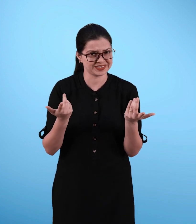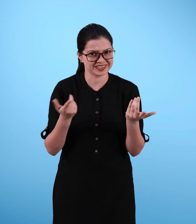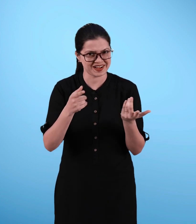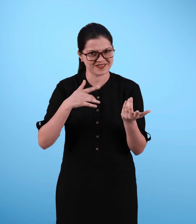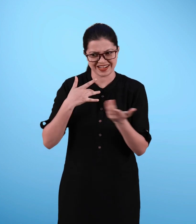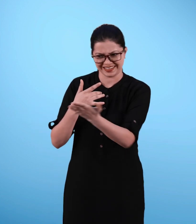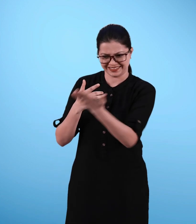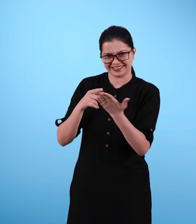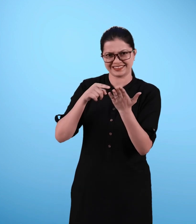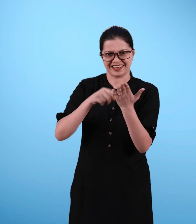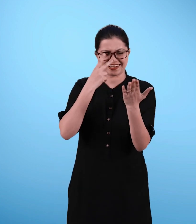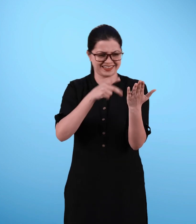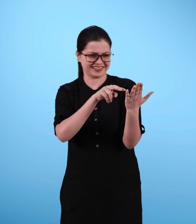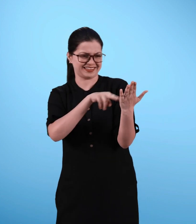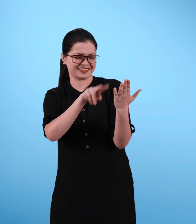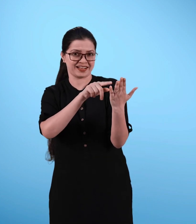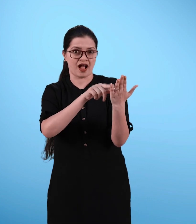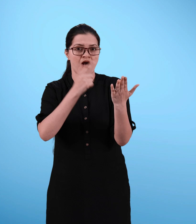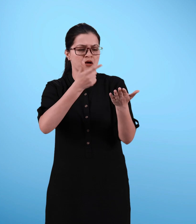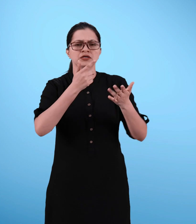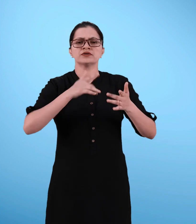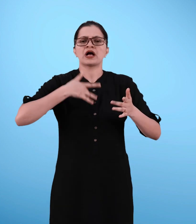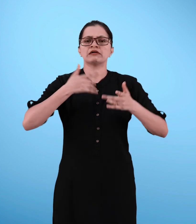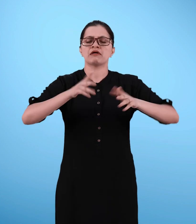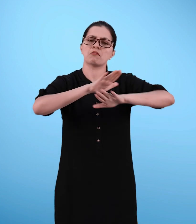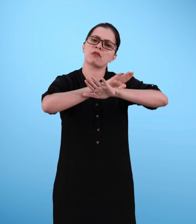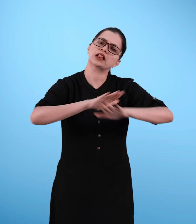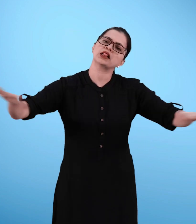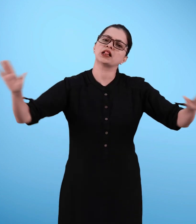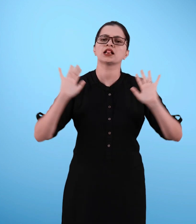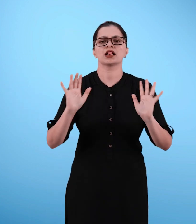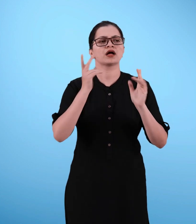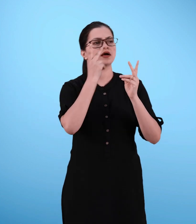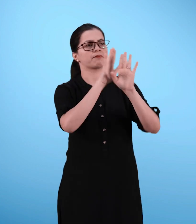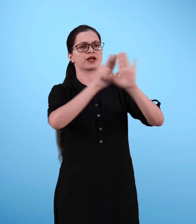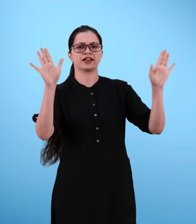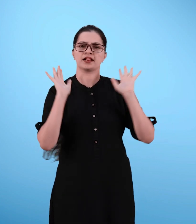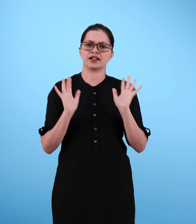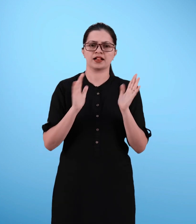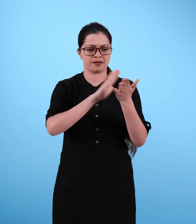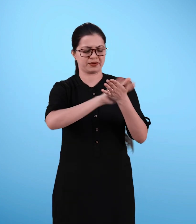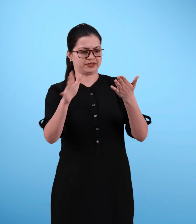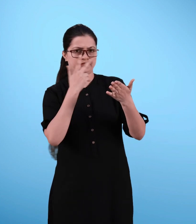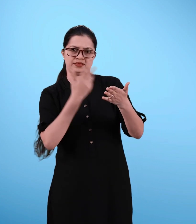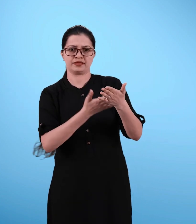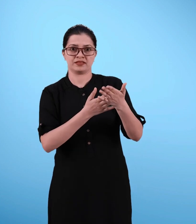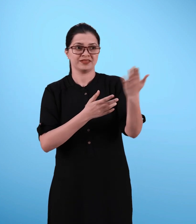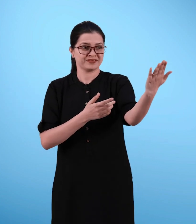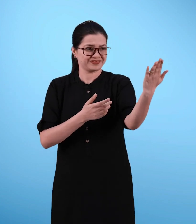When it you look seems at a any continuous fabric, piece. it seems a continuous piece. Start. Now, look at